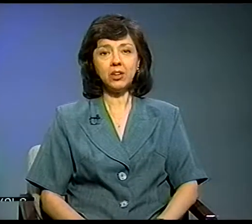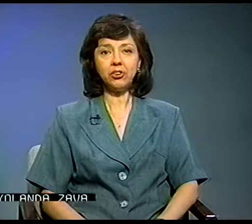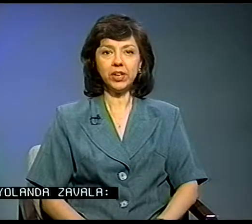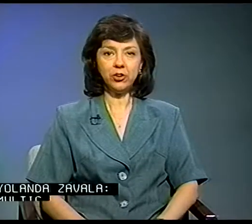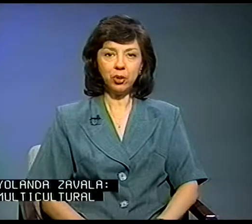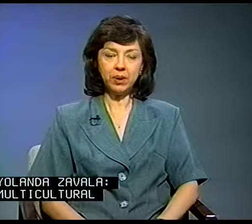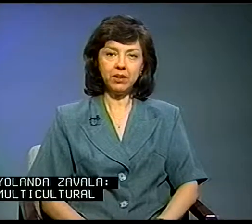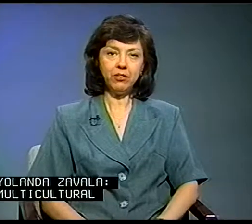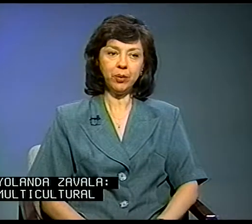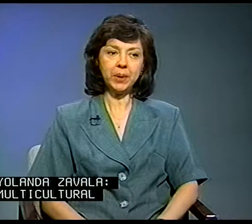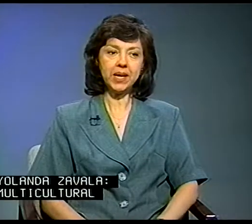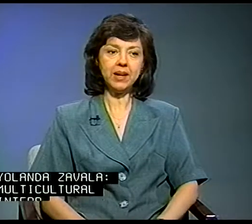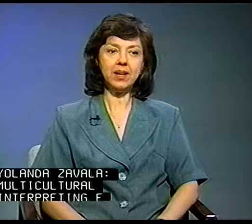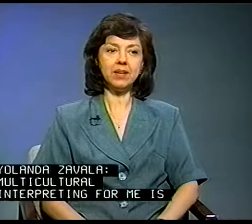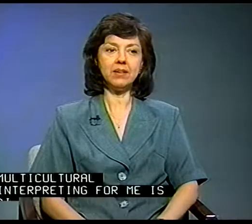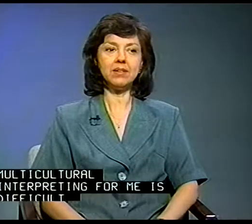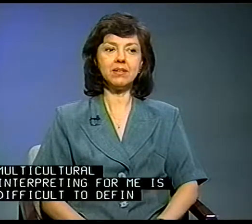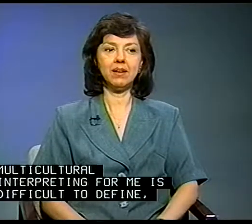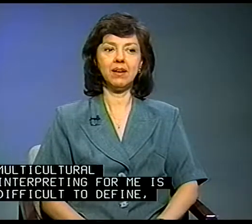Multicultural interpreting for me is